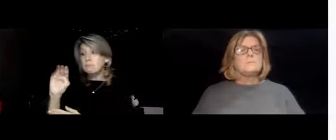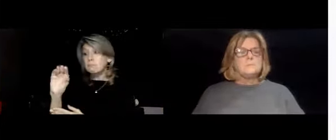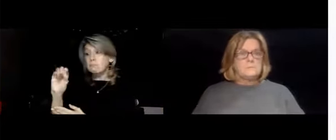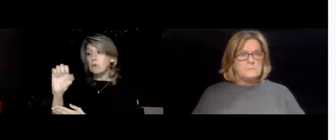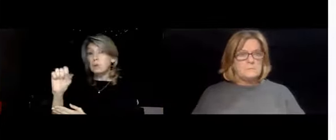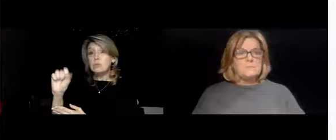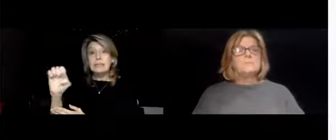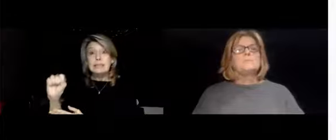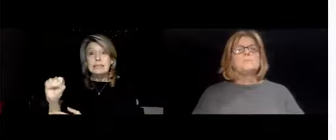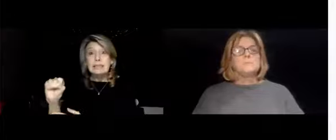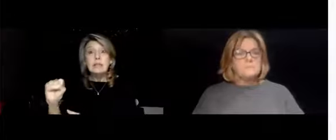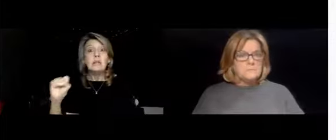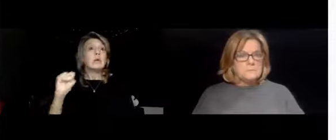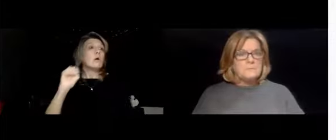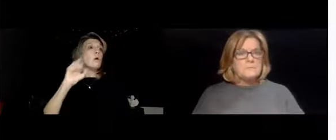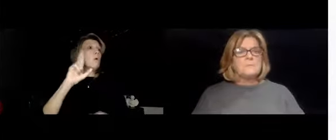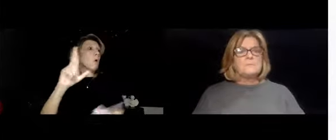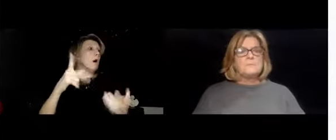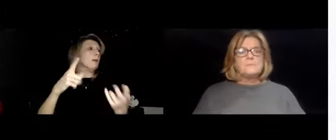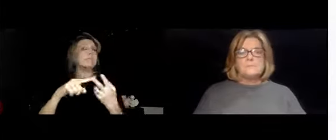is the sign for Moses.